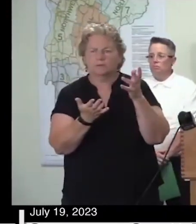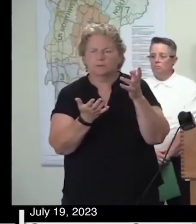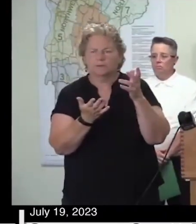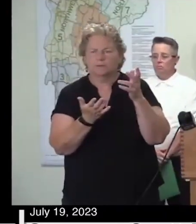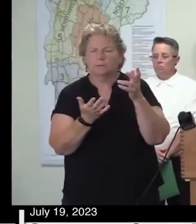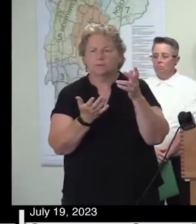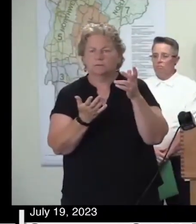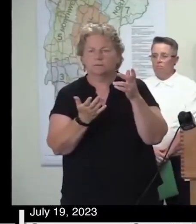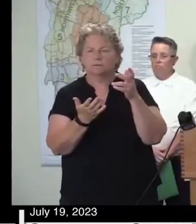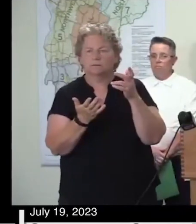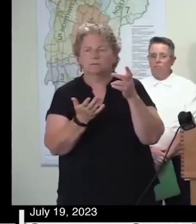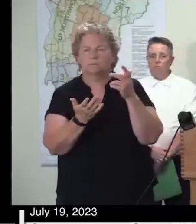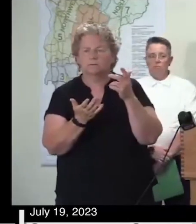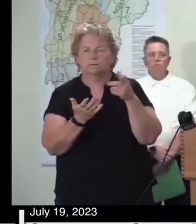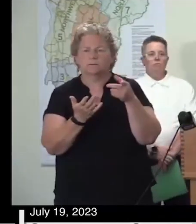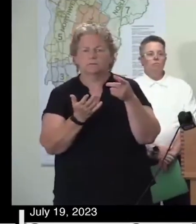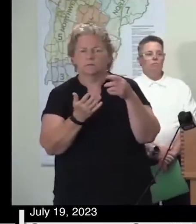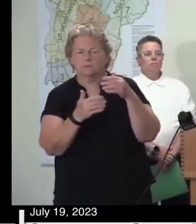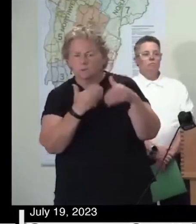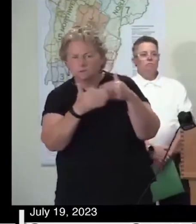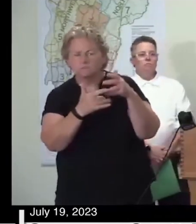quite frankly, it's moving fast because,